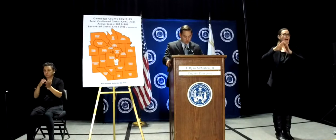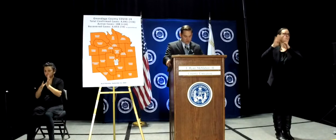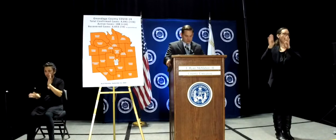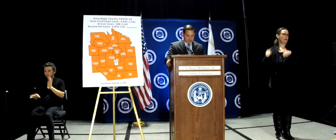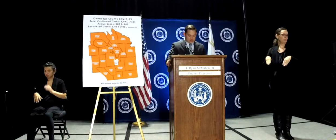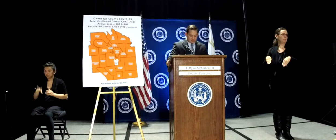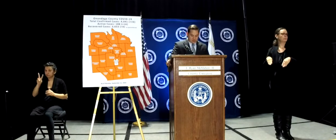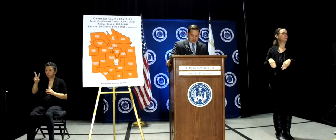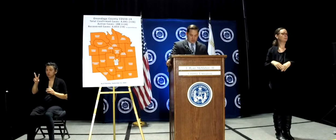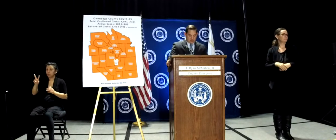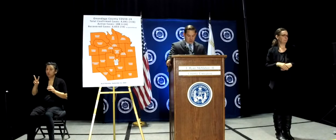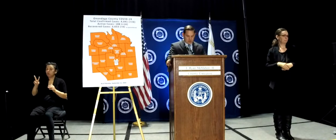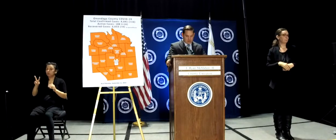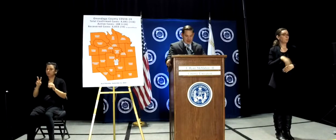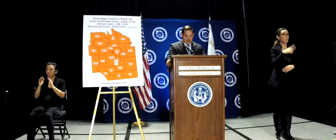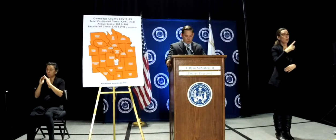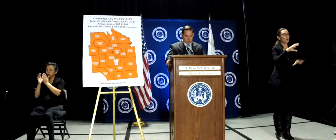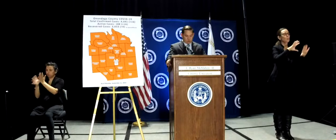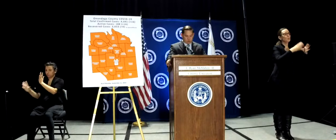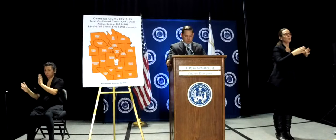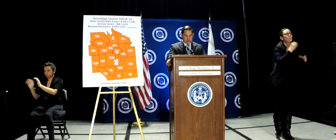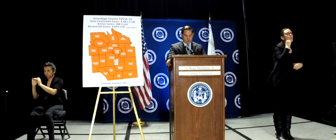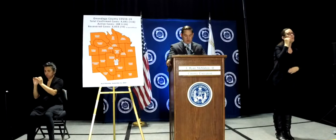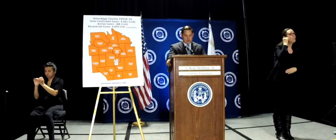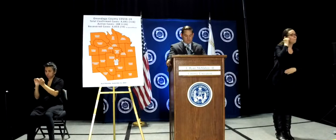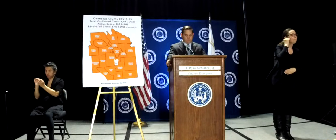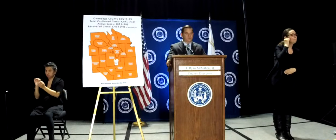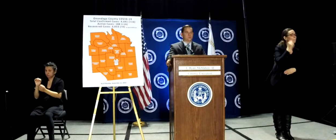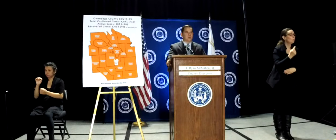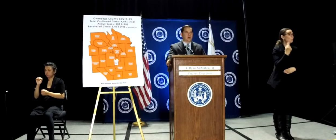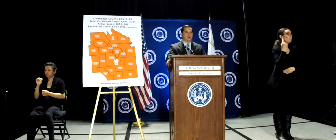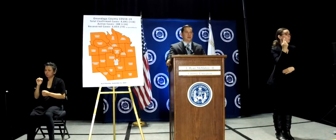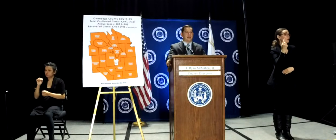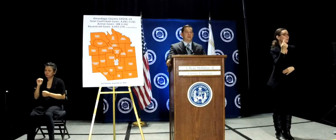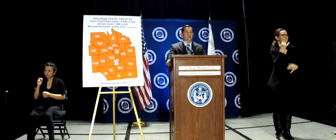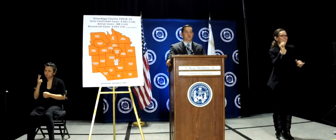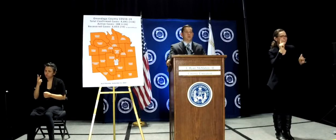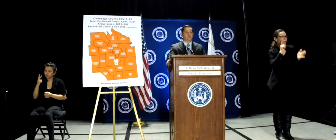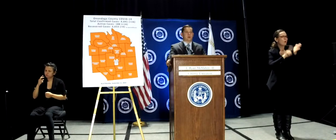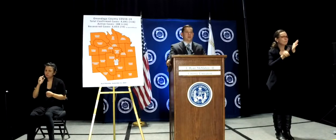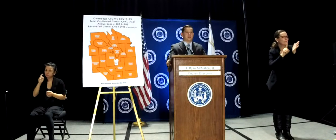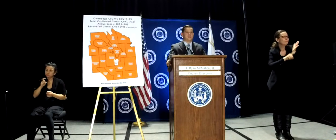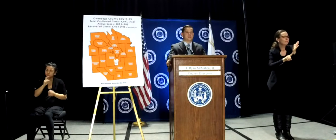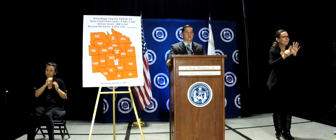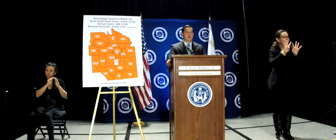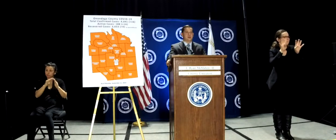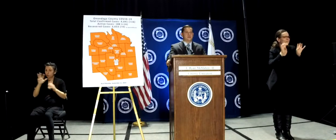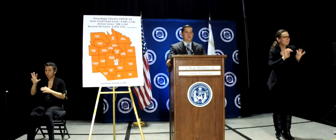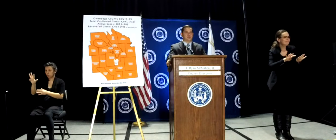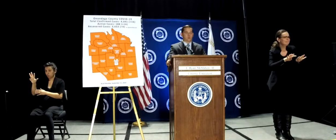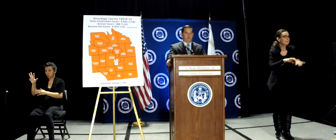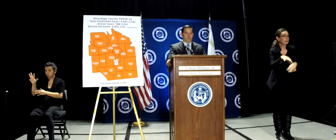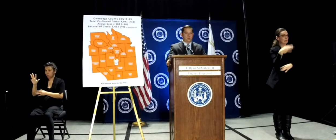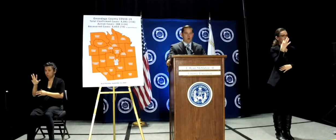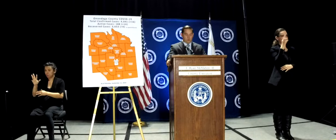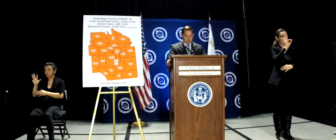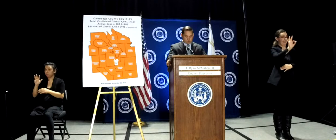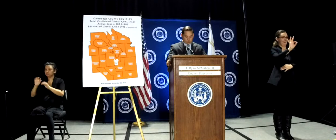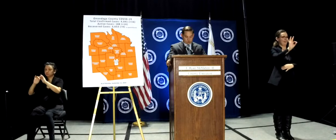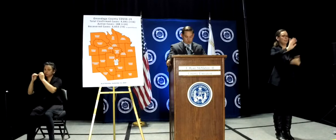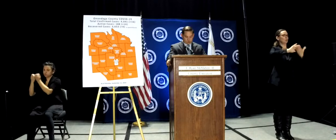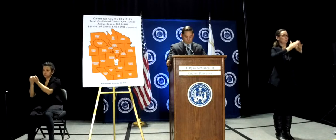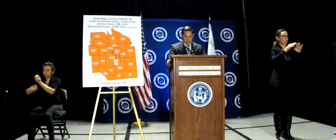being traced, and then 9 were community spread. Out of the 9 community spread cases, 6 were from a